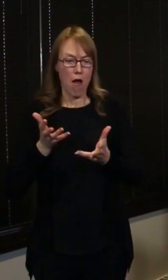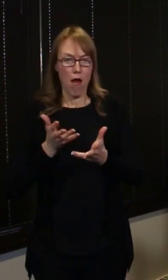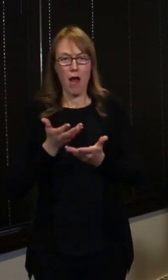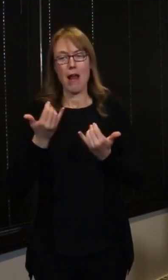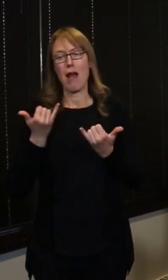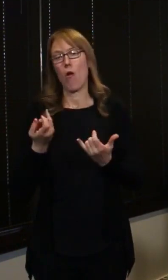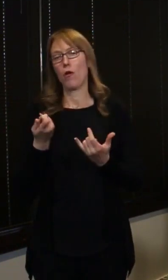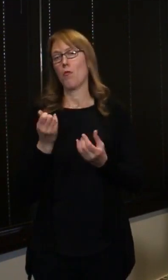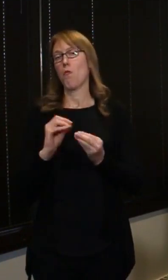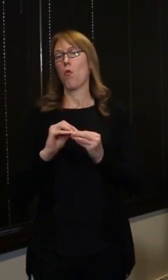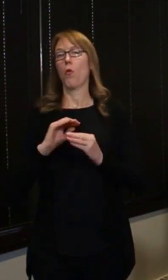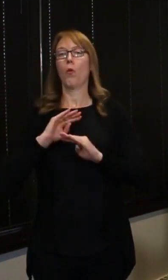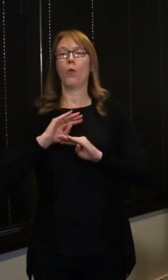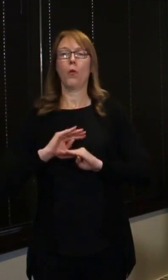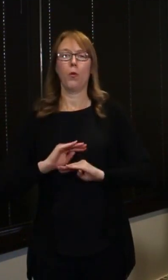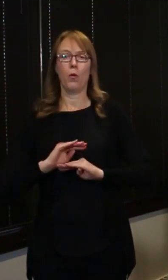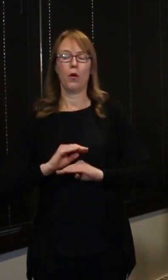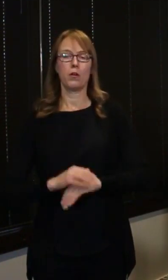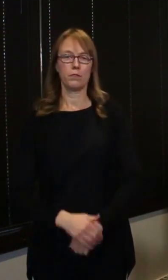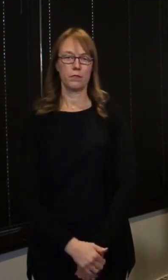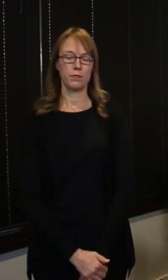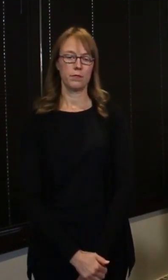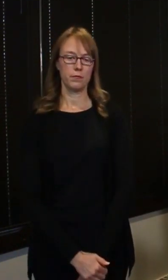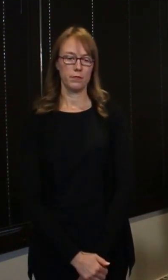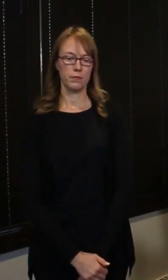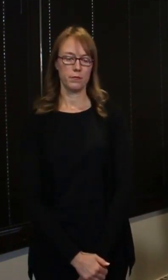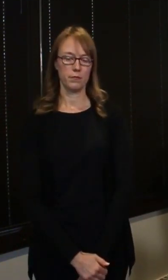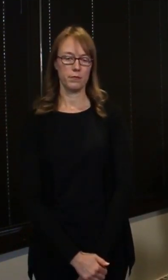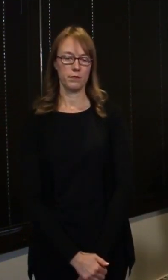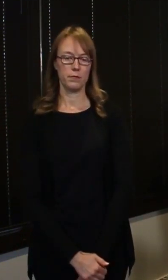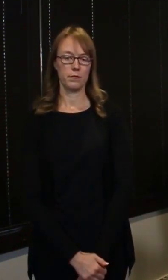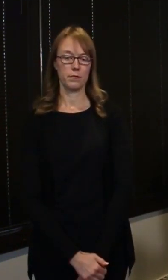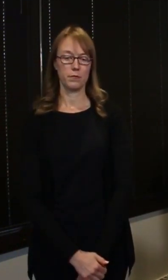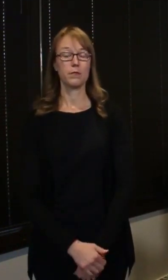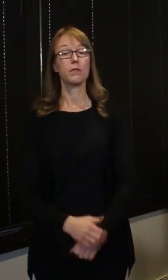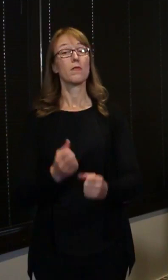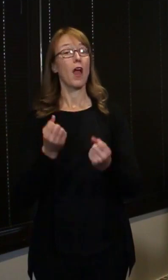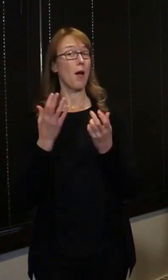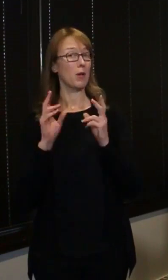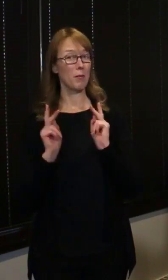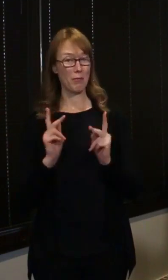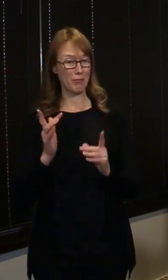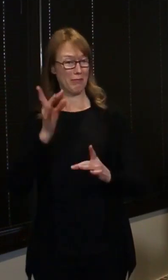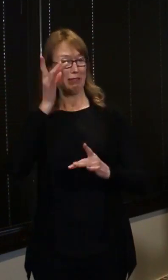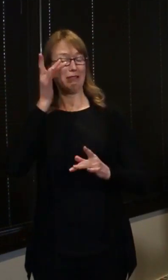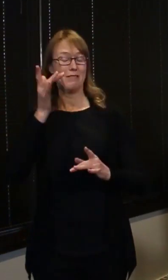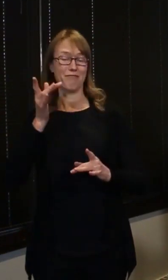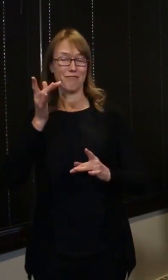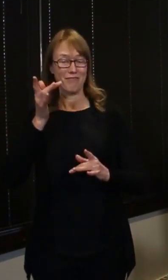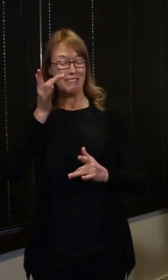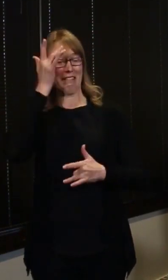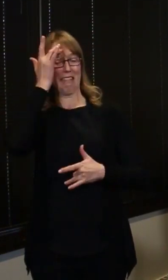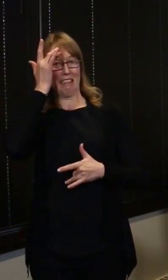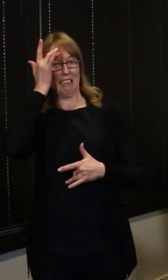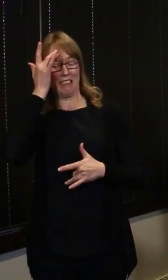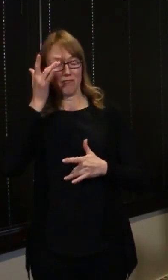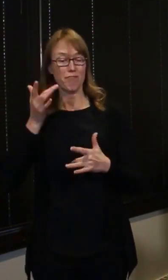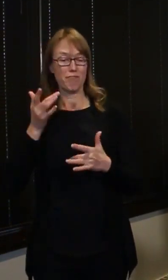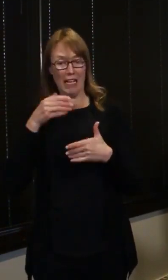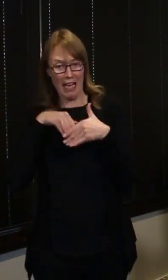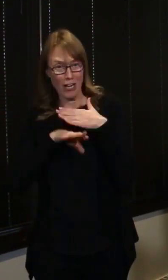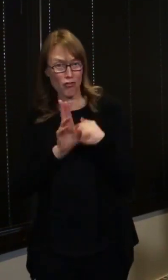this pandemic. As I mentioned, our admissions continue to decline. So again, we're at that 7-day moving average of